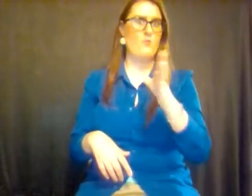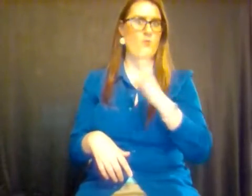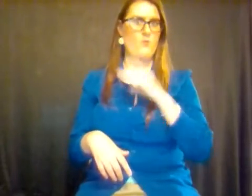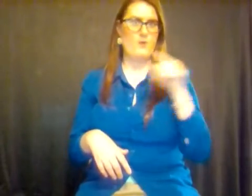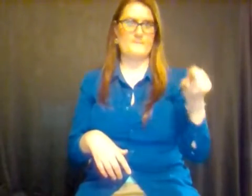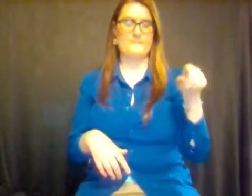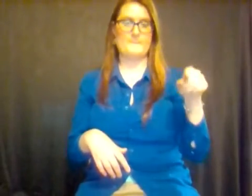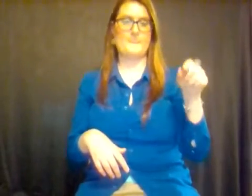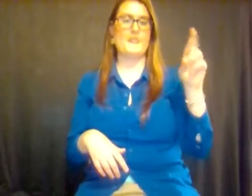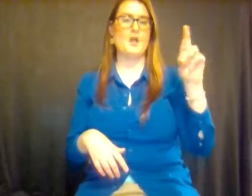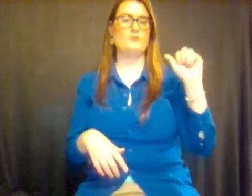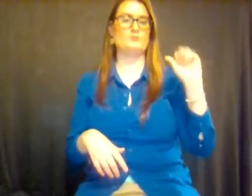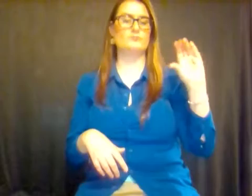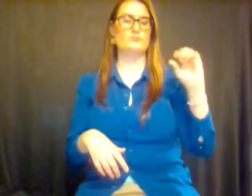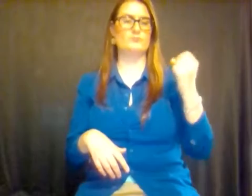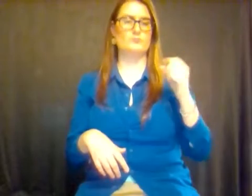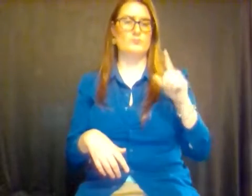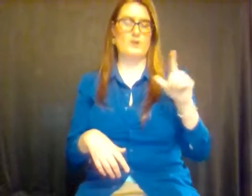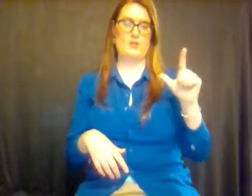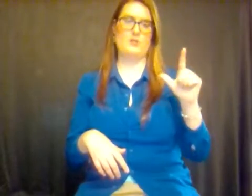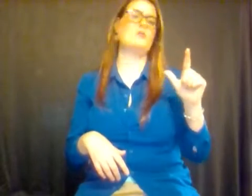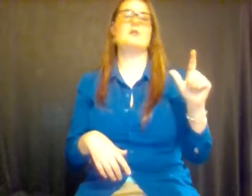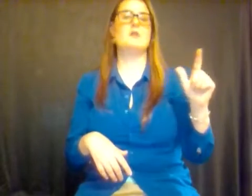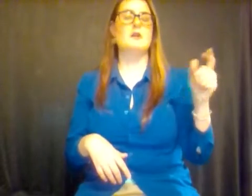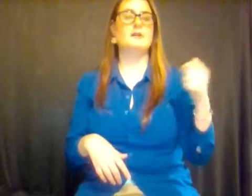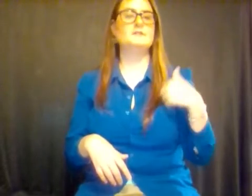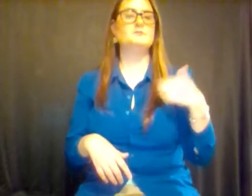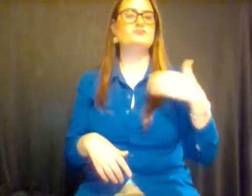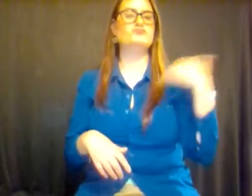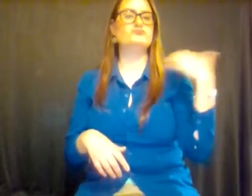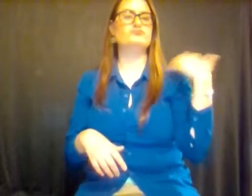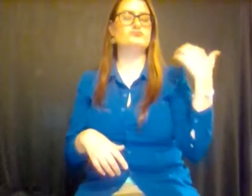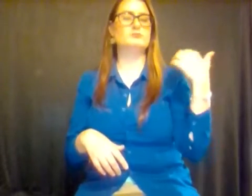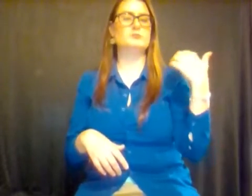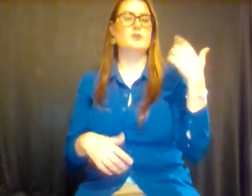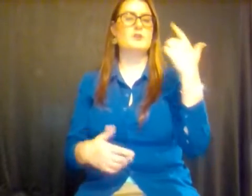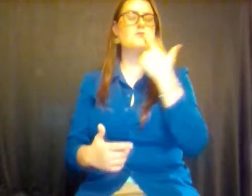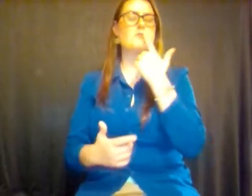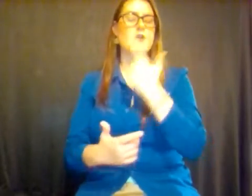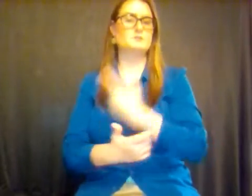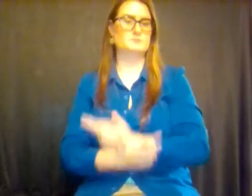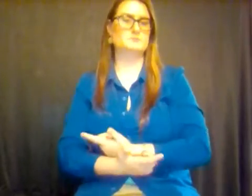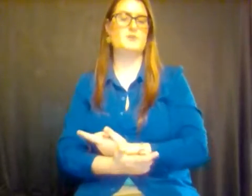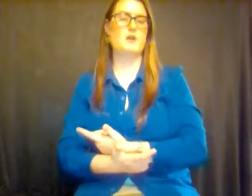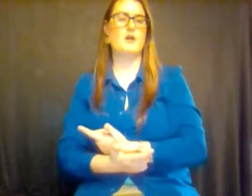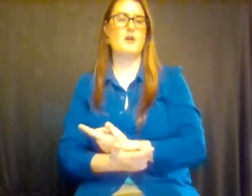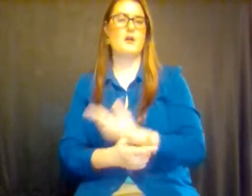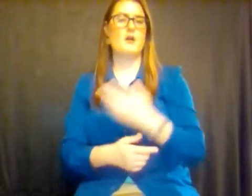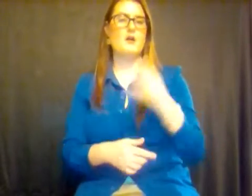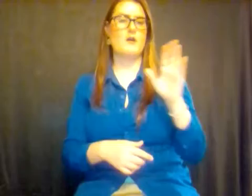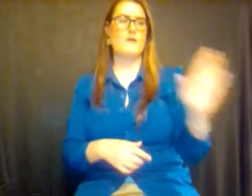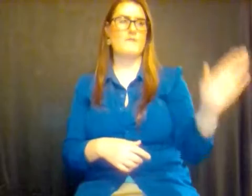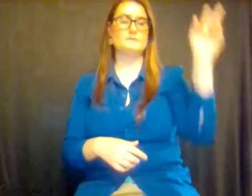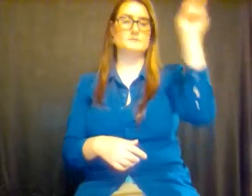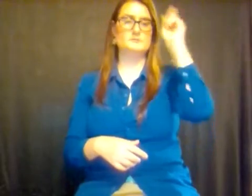was Rachel, and that she was the youngest daughter of his uncle Laban. Rachel took Jacob home to meet her father, and she introduced him to her older